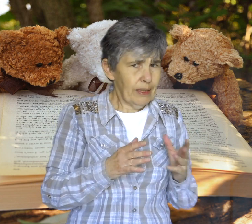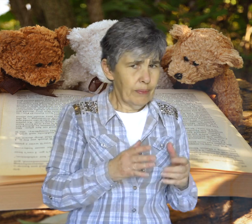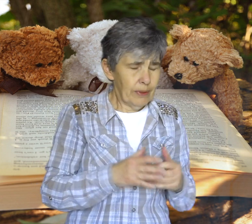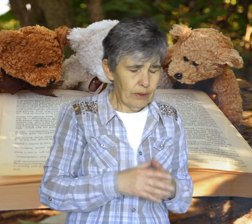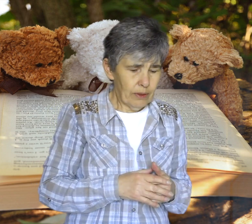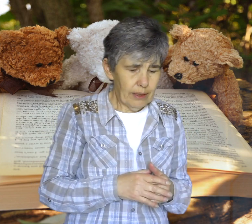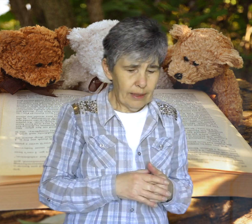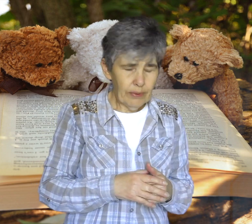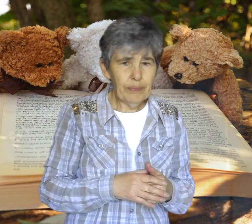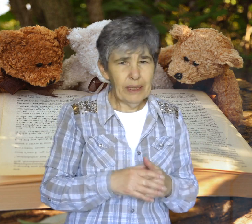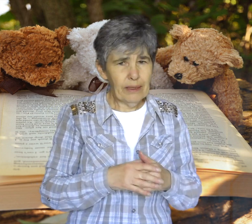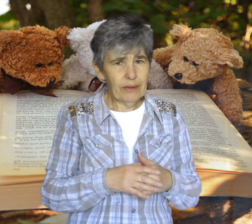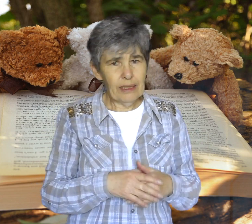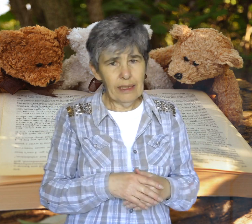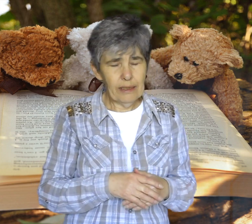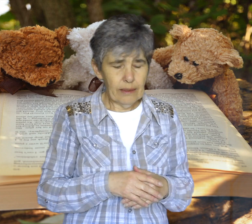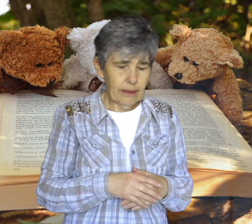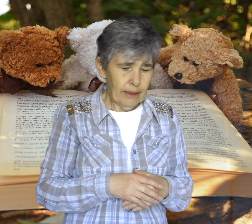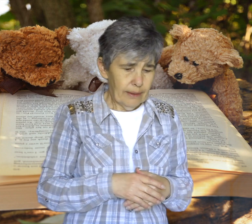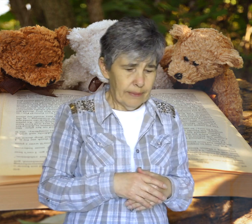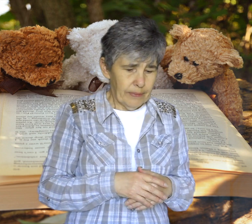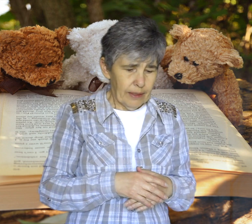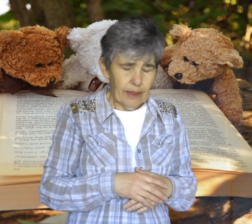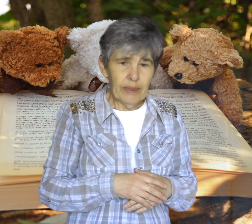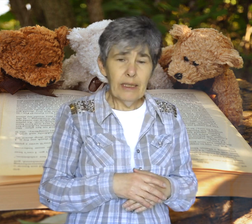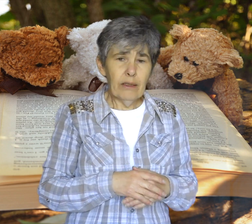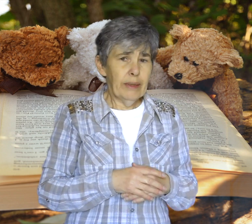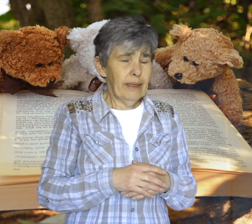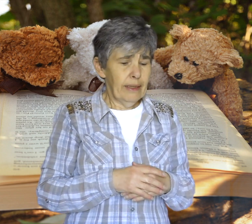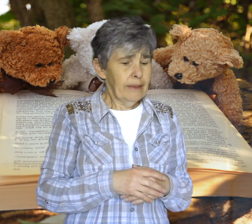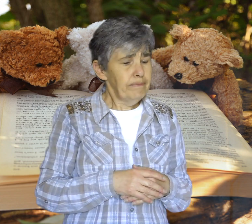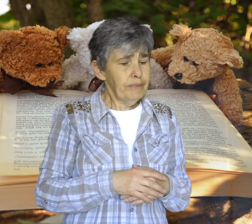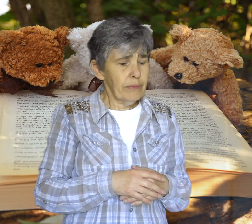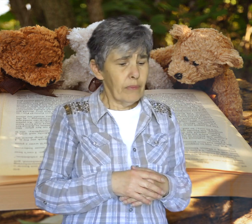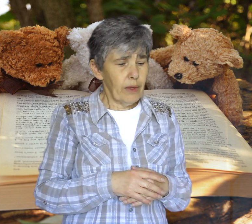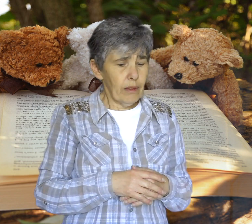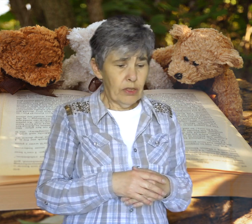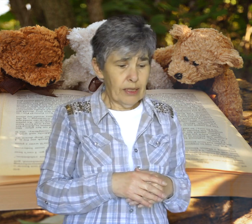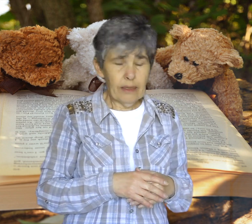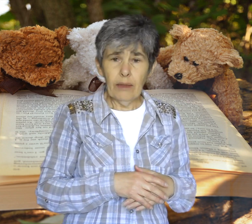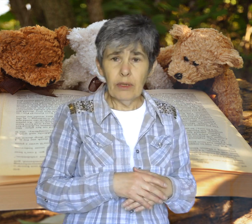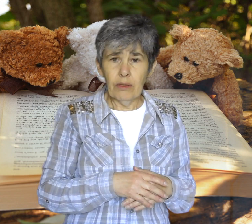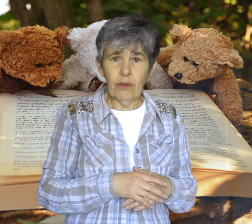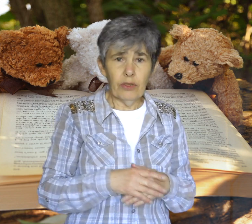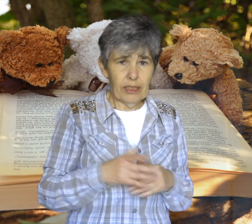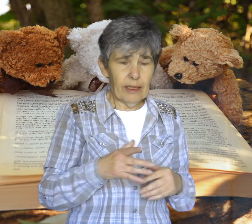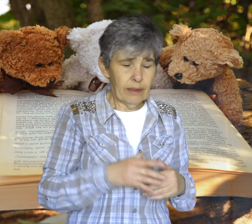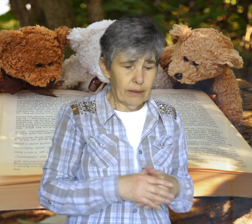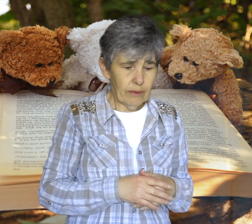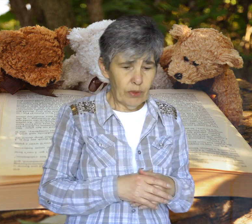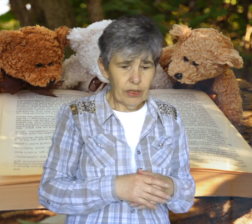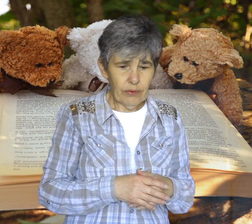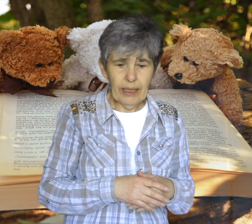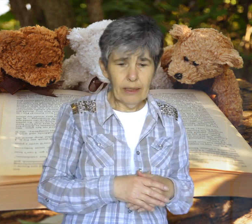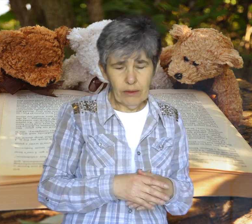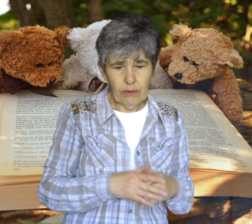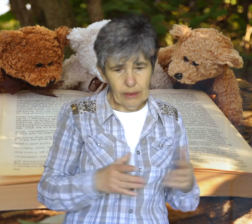sleepy, so I went back downstairs and Amy said to me, she says, how did it go? She said, what did you read? And I told her and I